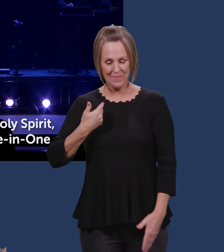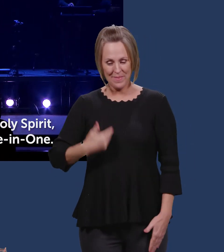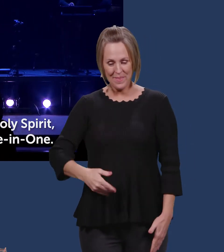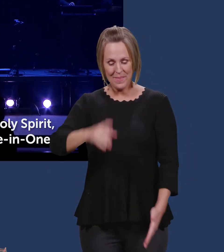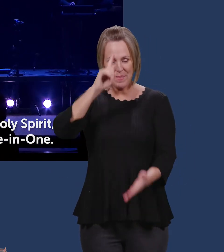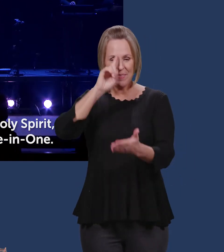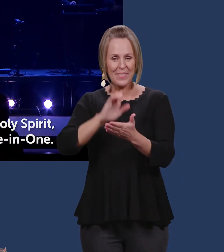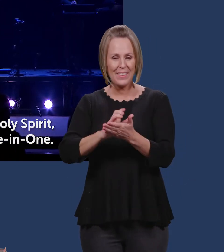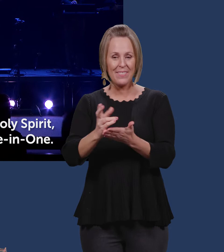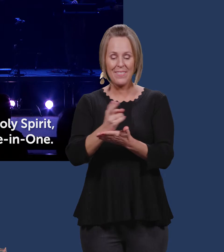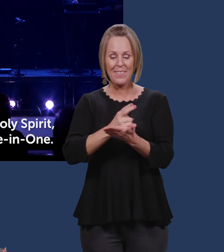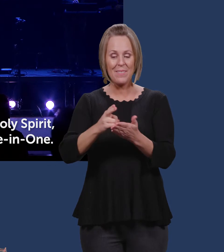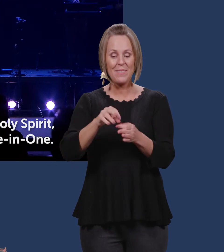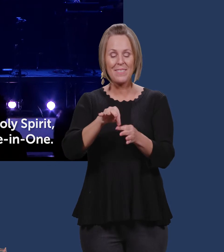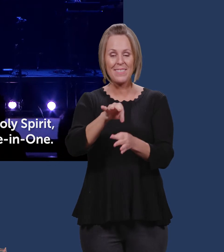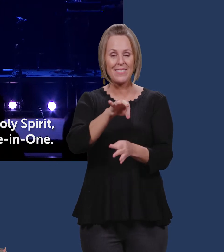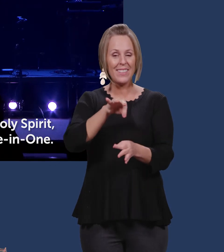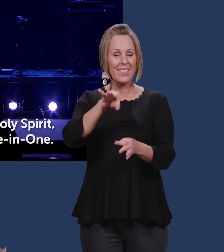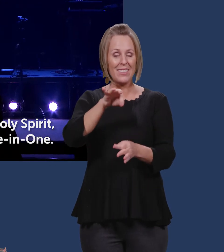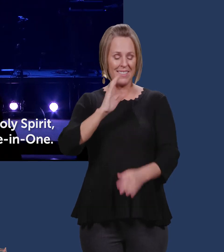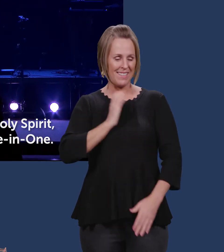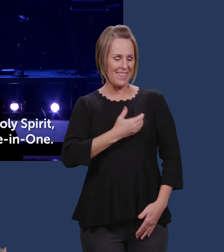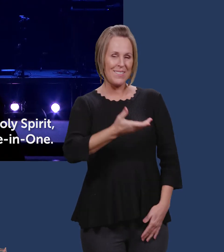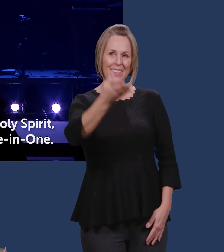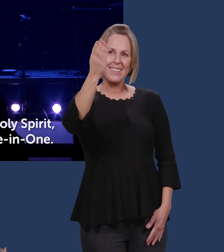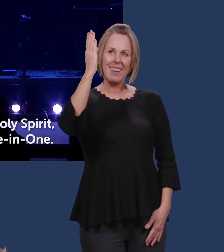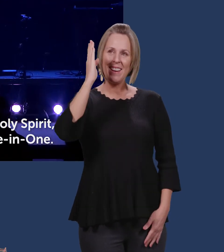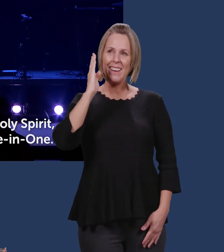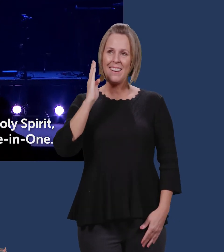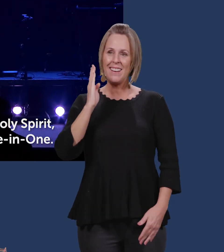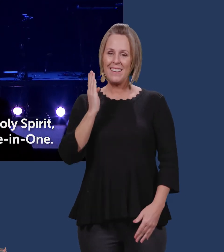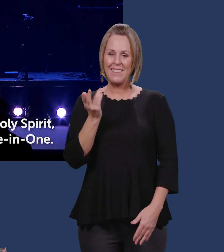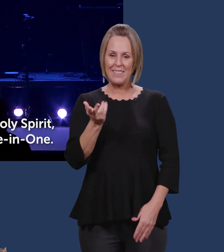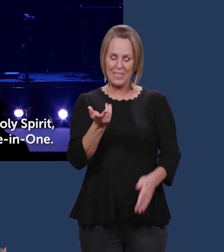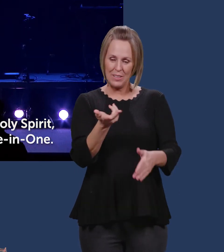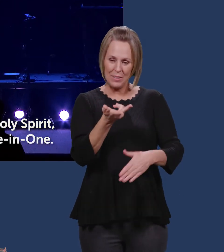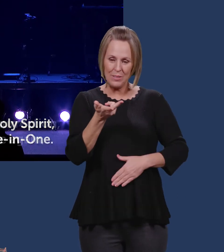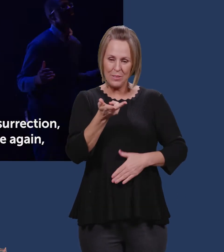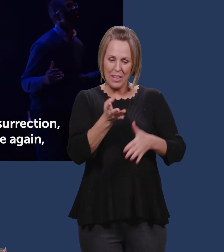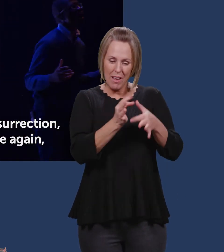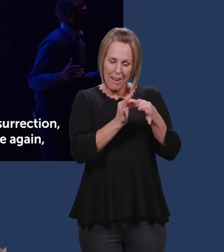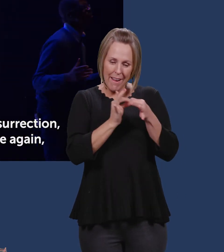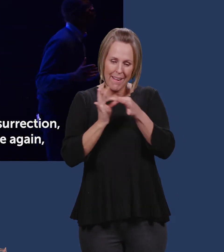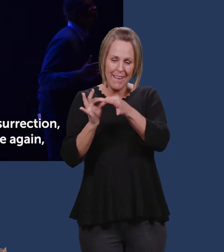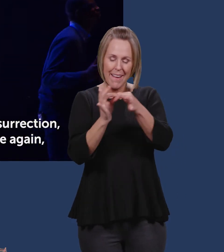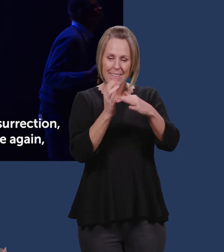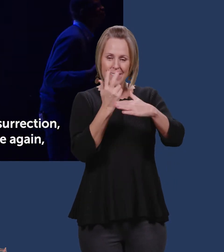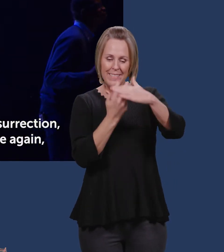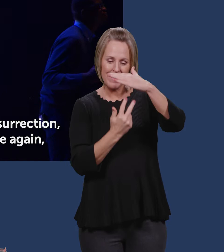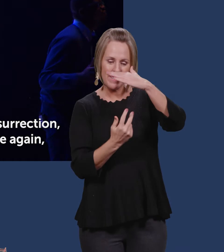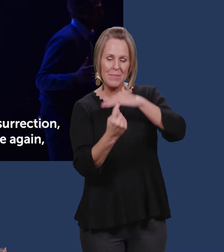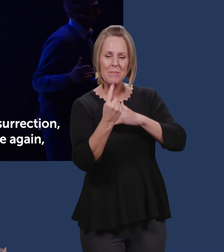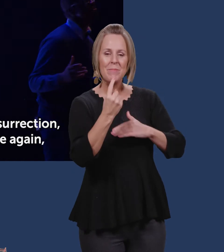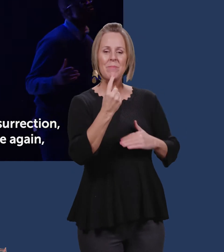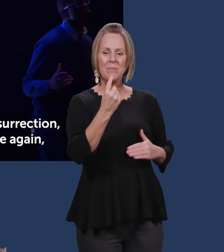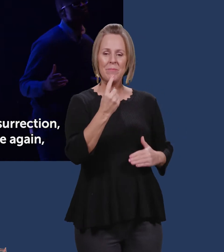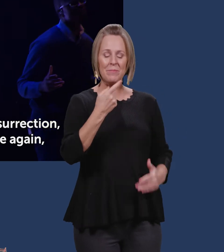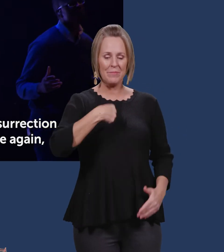in the Holy Spirit. Our God is three in one. I believe in